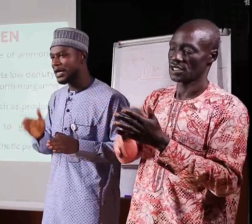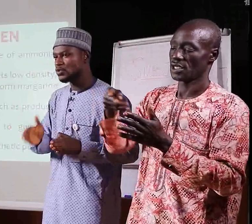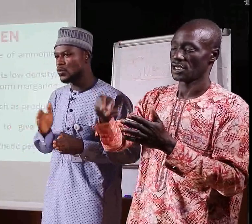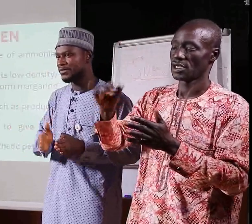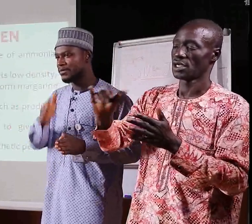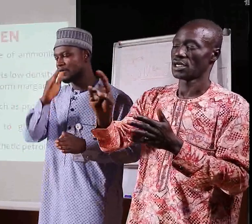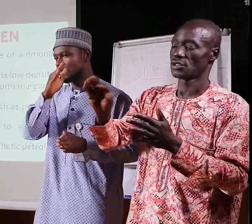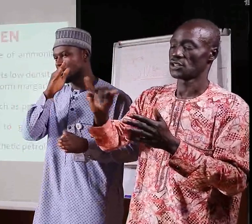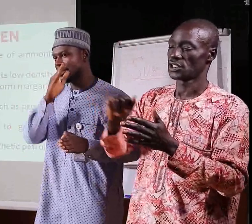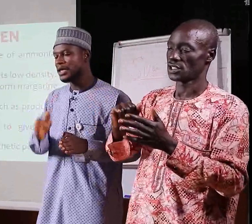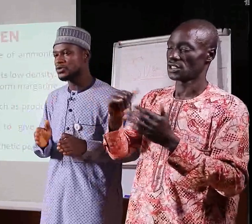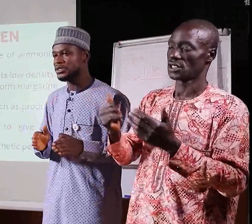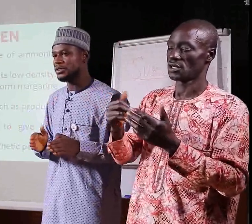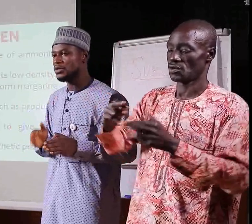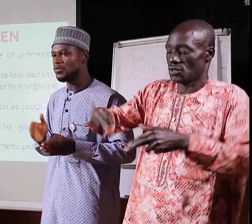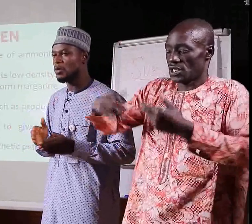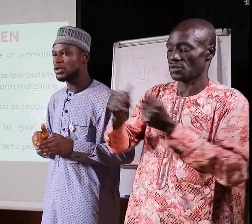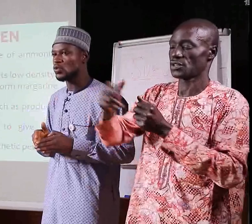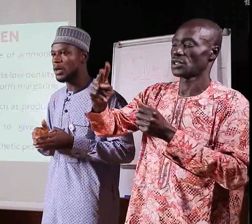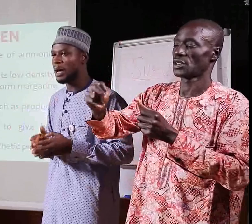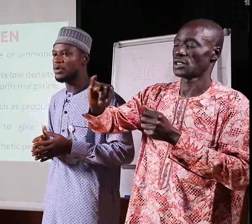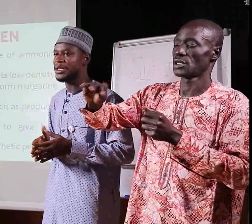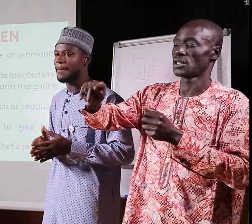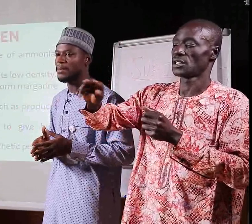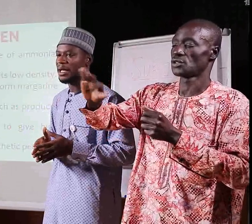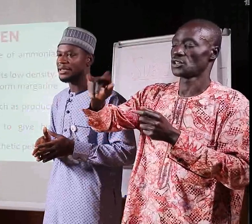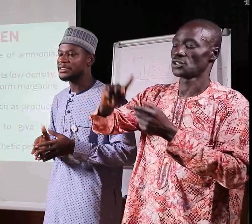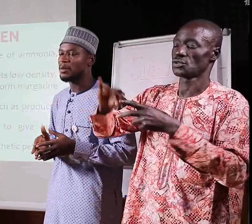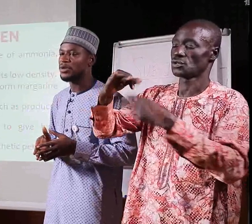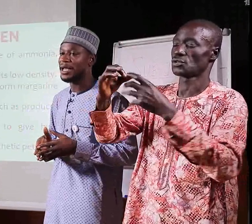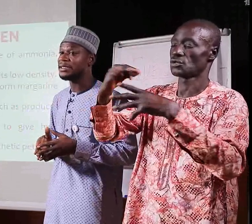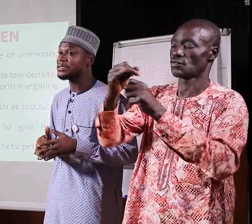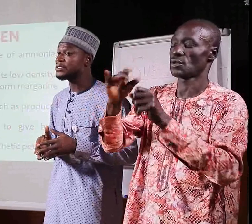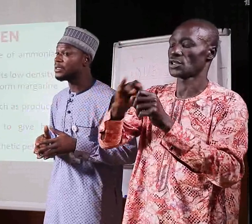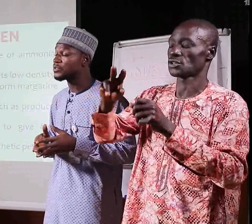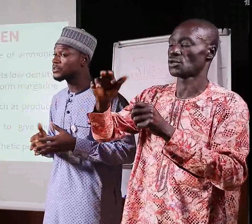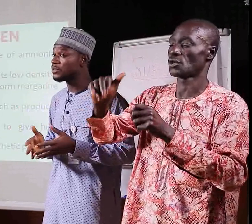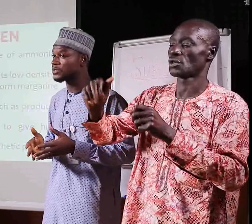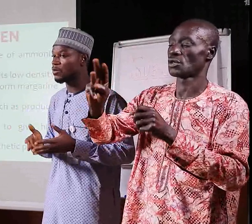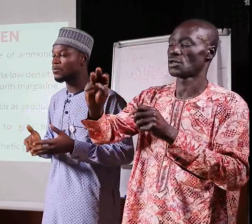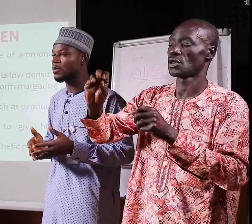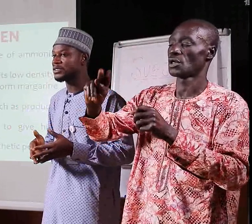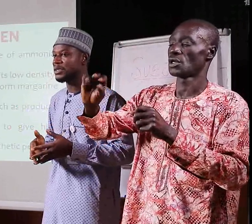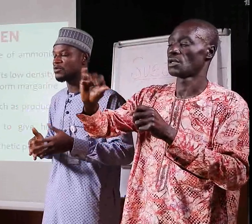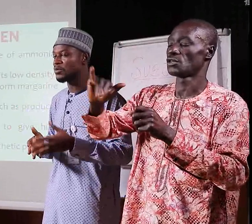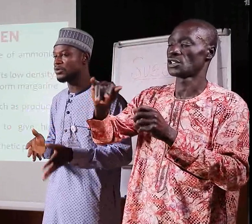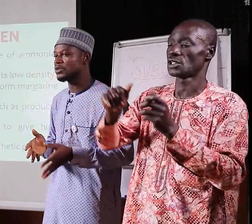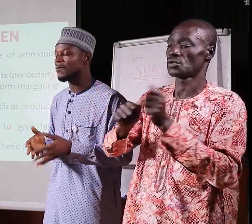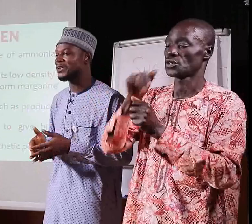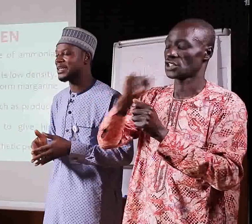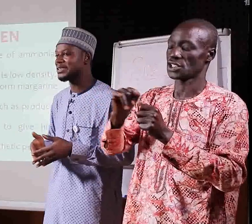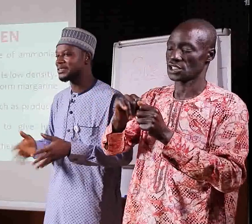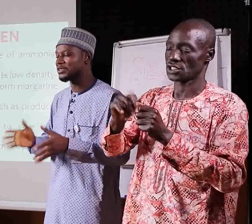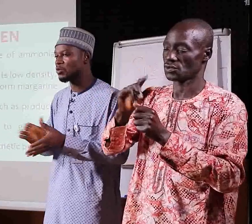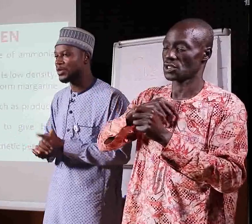hydrogen reacts with nitrogen to form what we call ammonia. And this ammonia is a source of raw materials for production